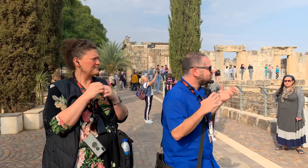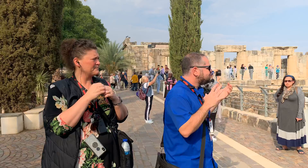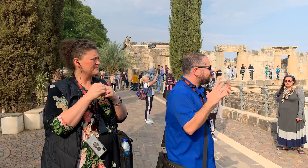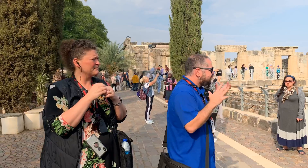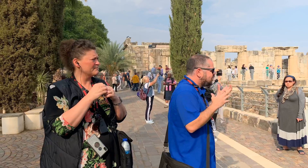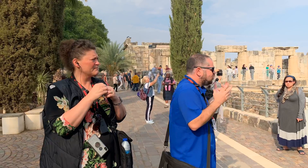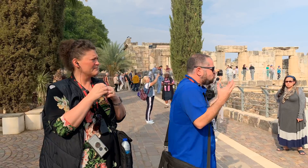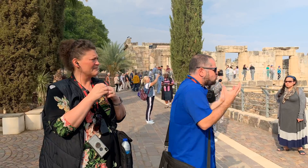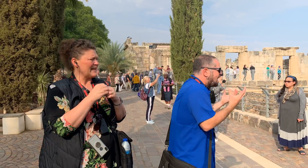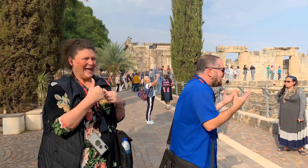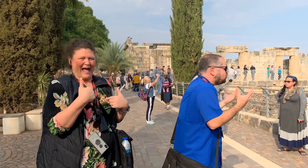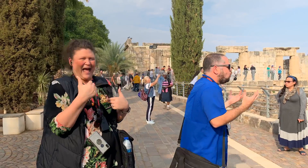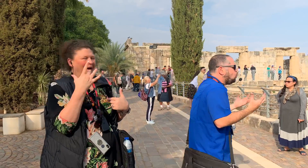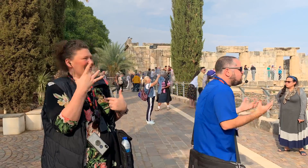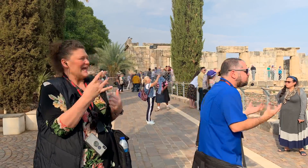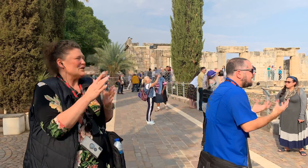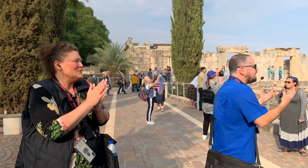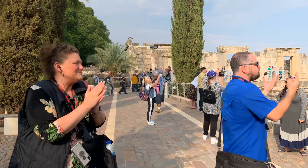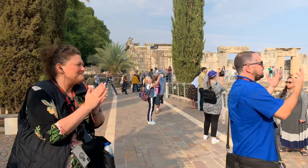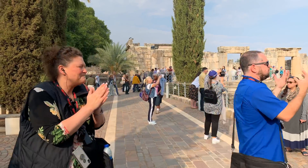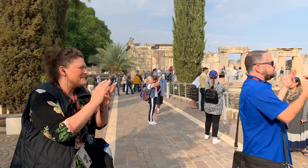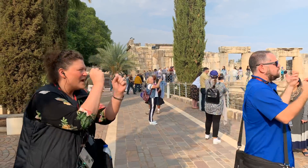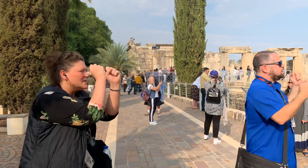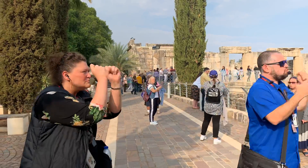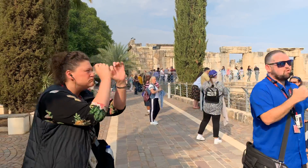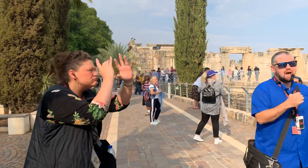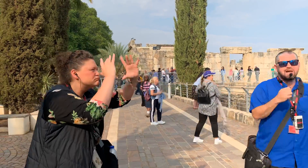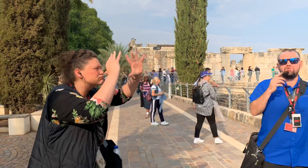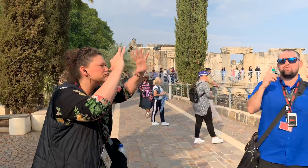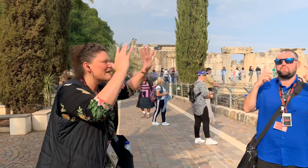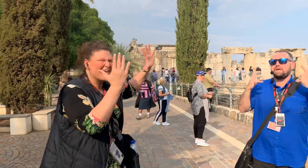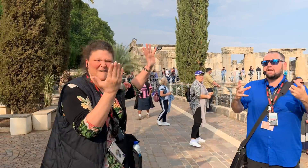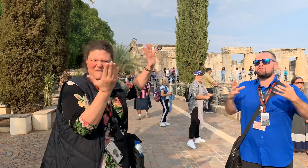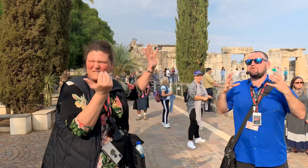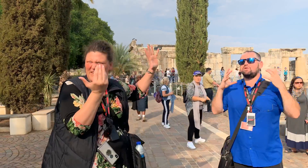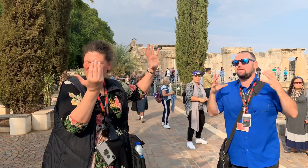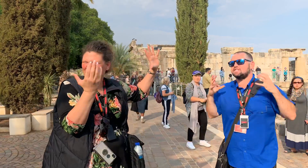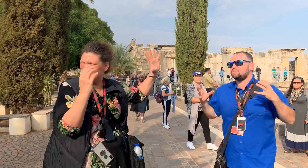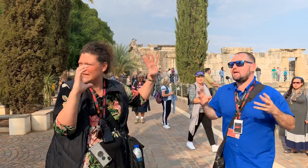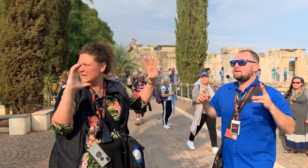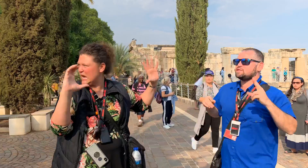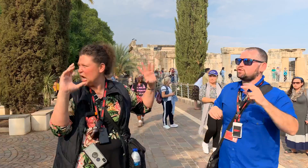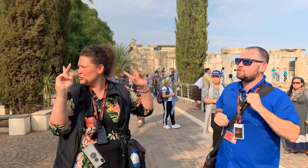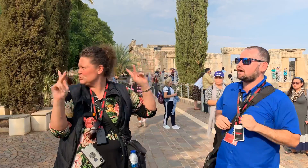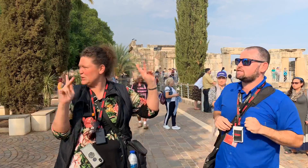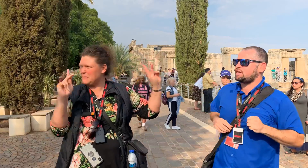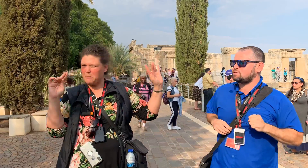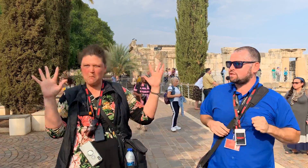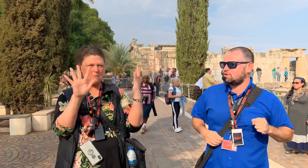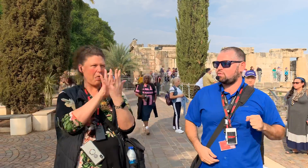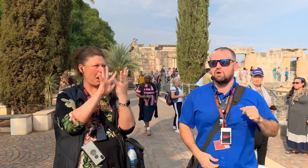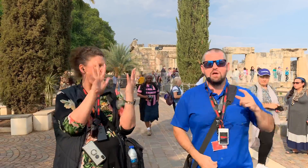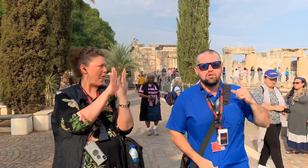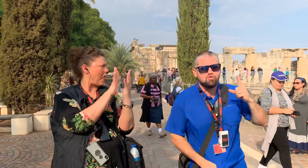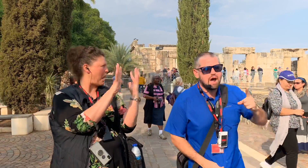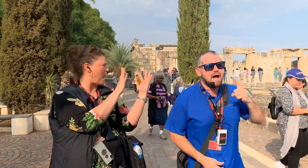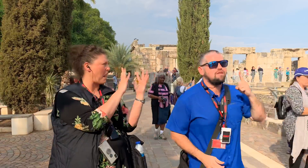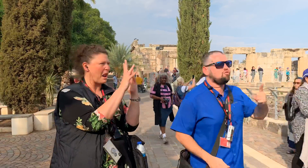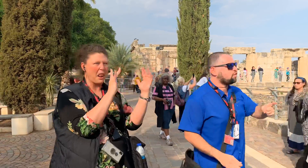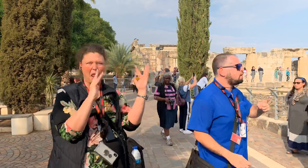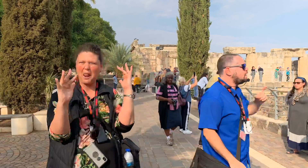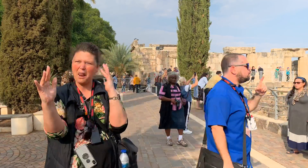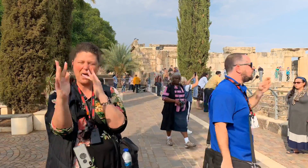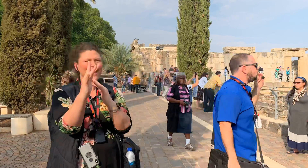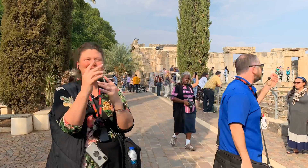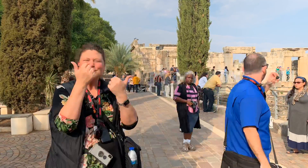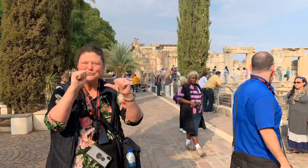is to, try to revive it. Try to picture this place 2,000 years ago. Try